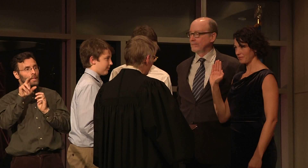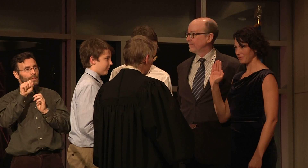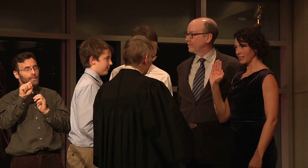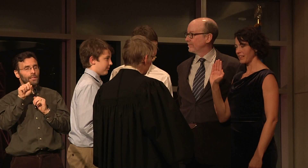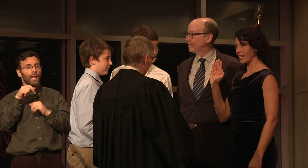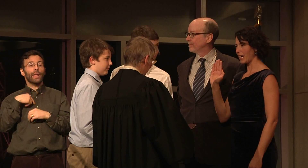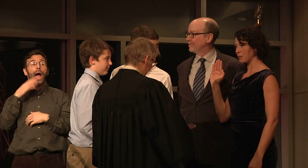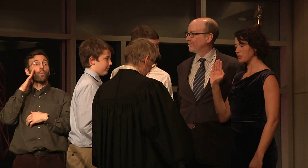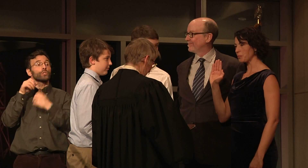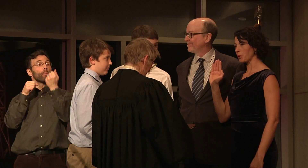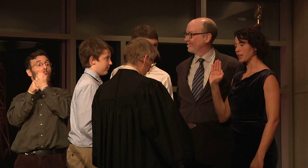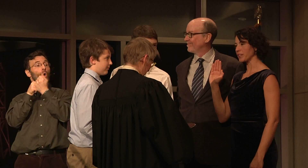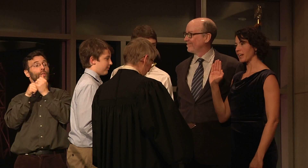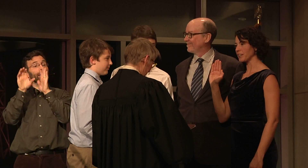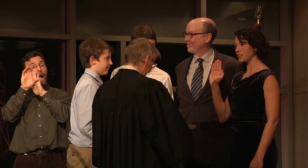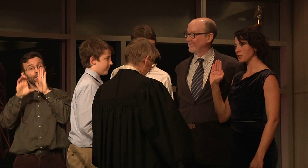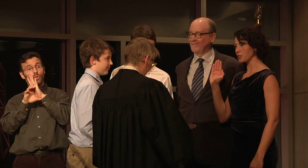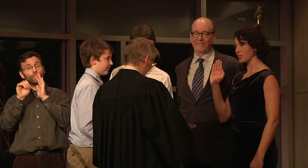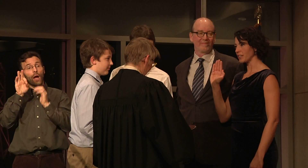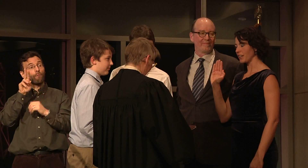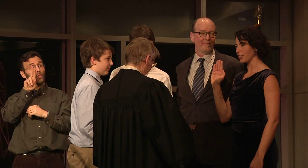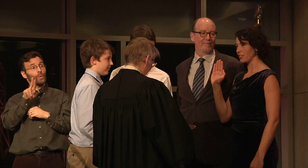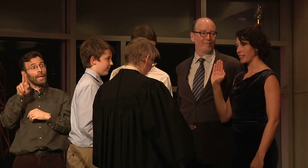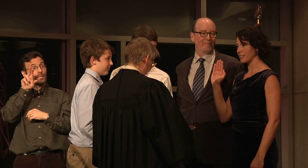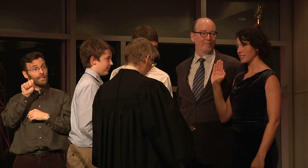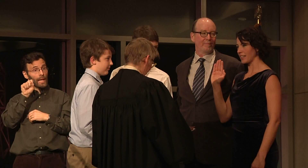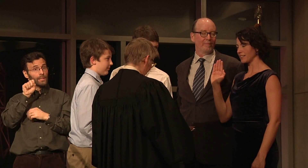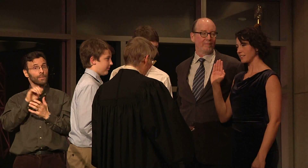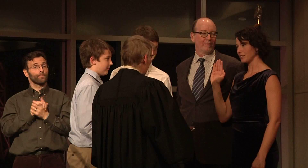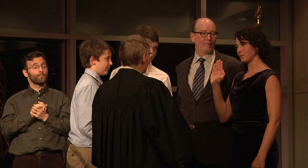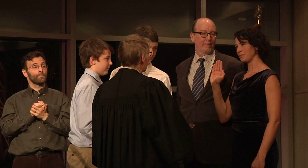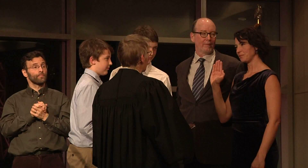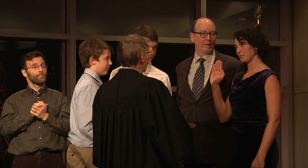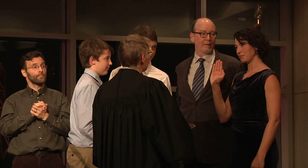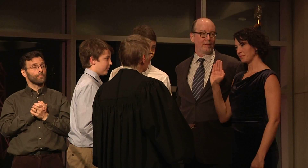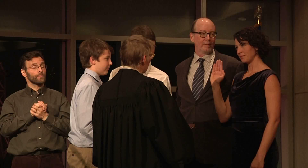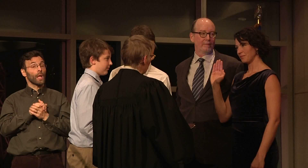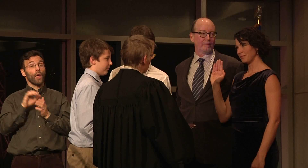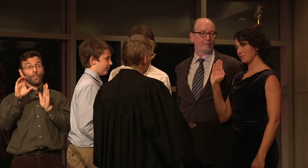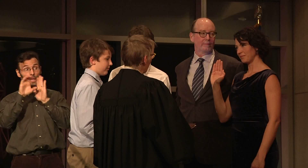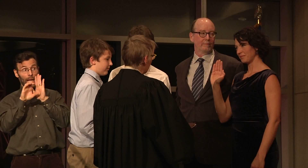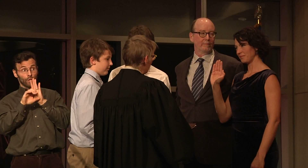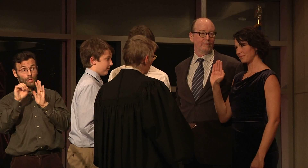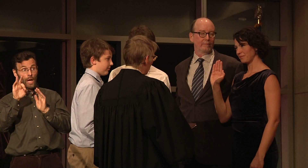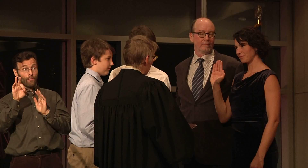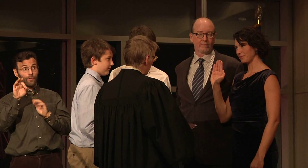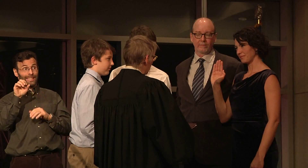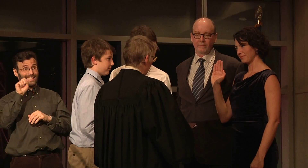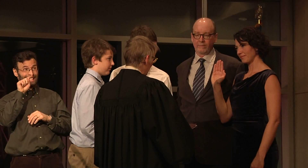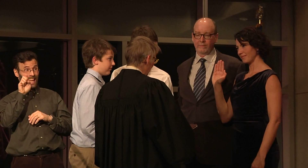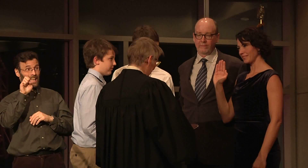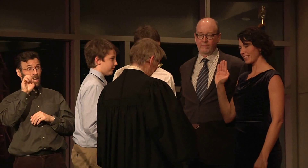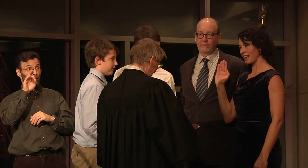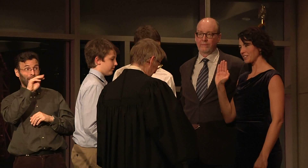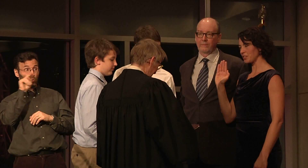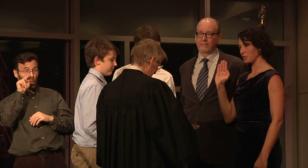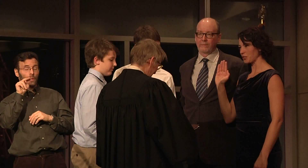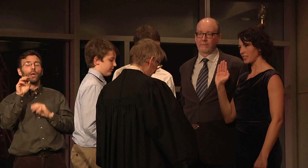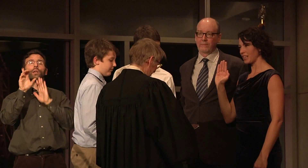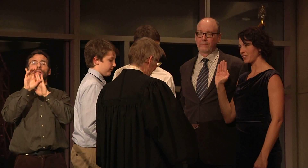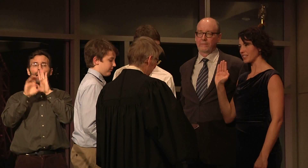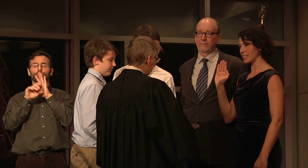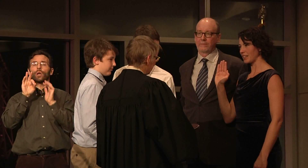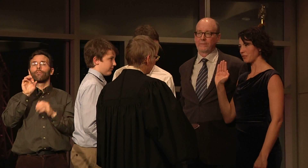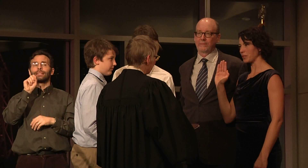United States, that I will support the Constitution of the United States, the Constitution of the State of Minnesota, the